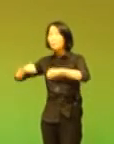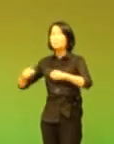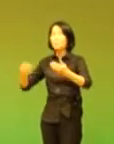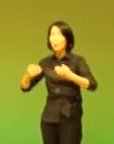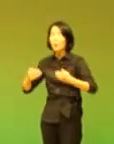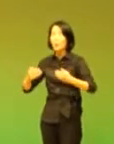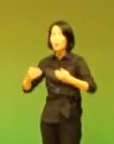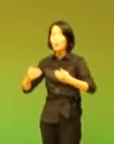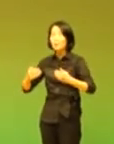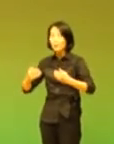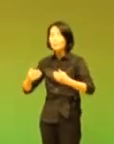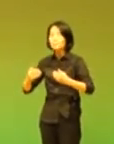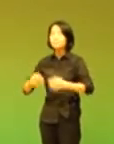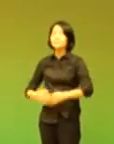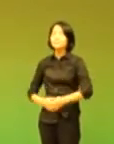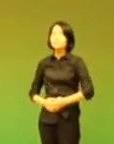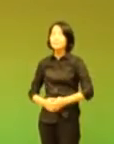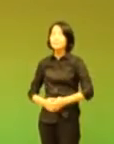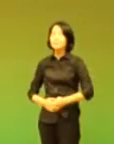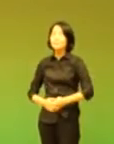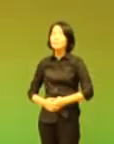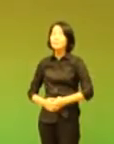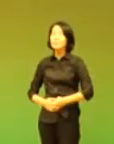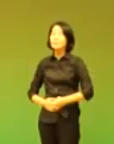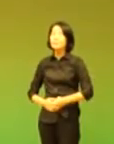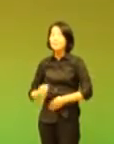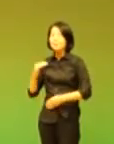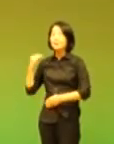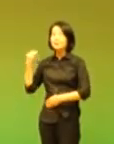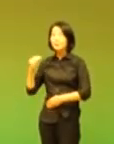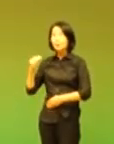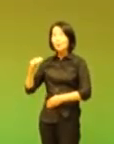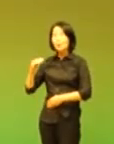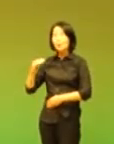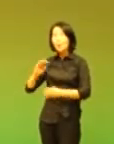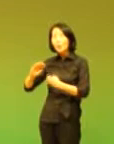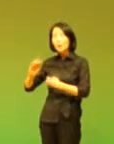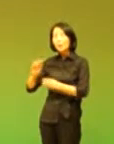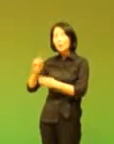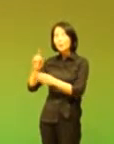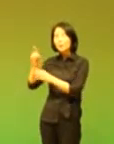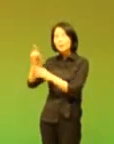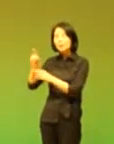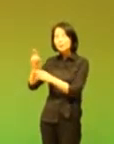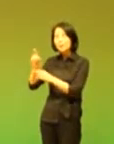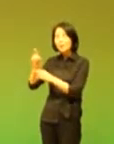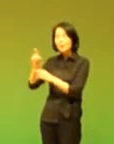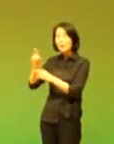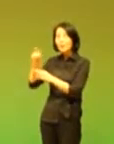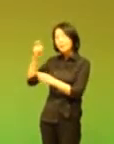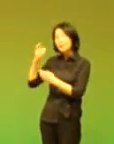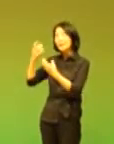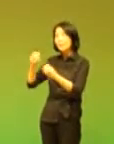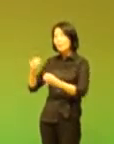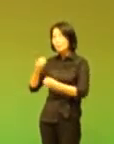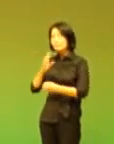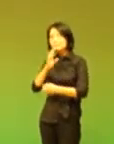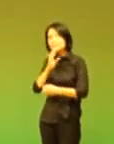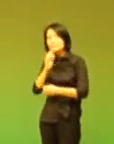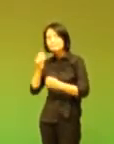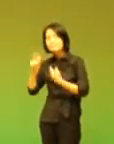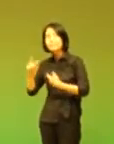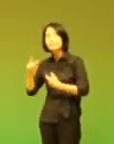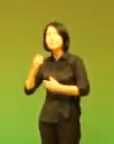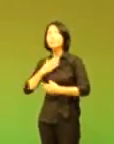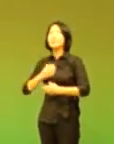However, we've learned from other weapons that is not true. There are 5 European countries